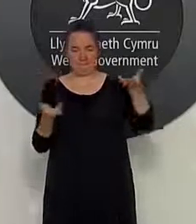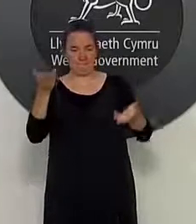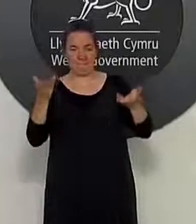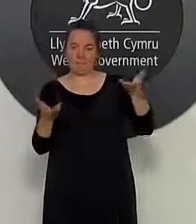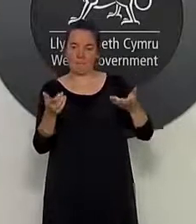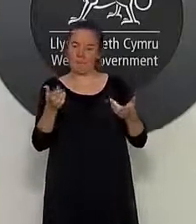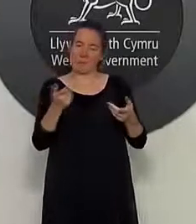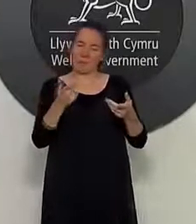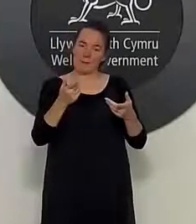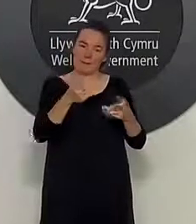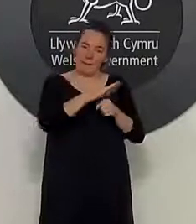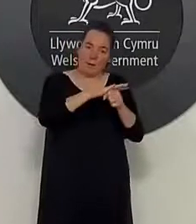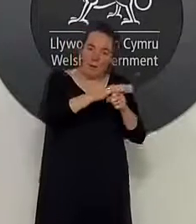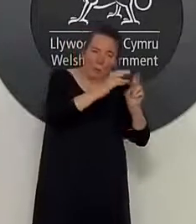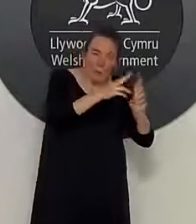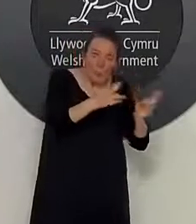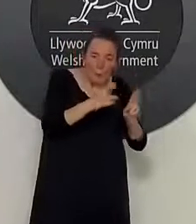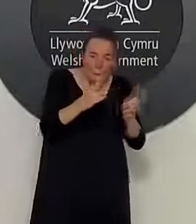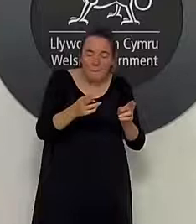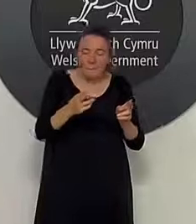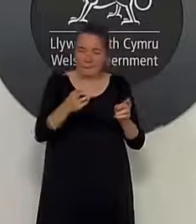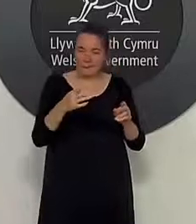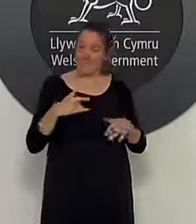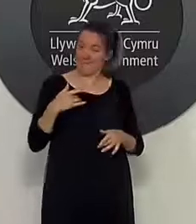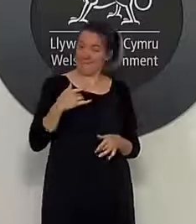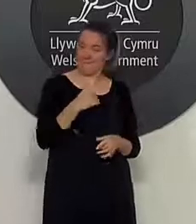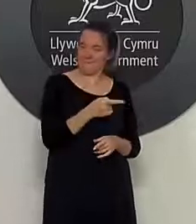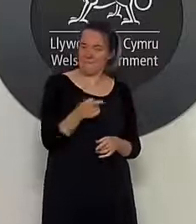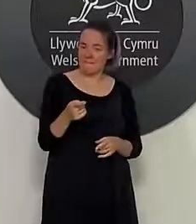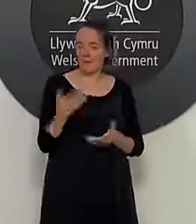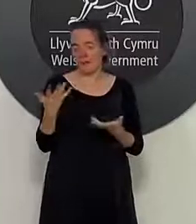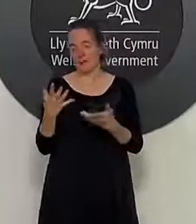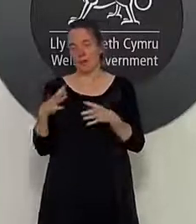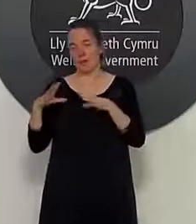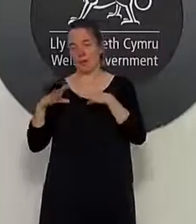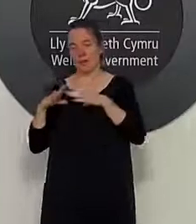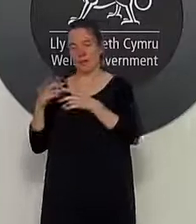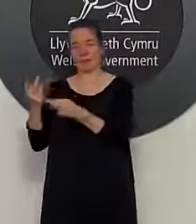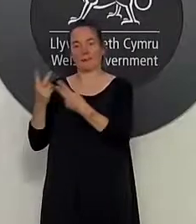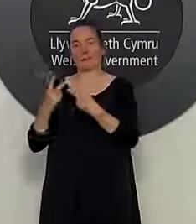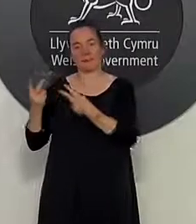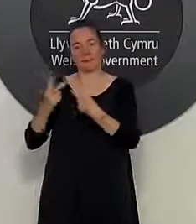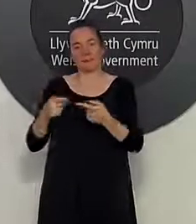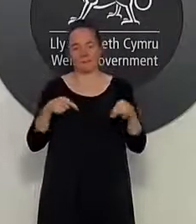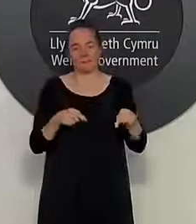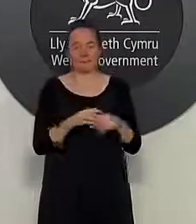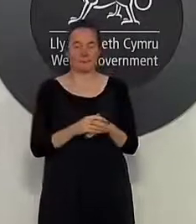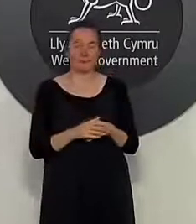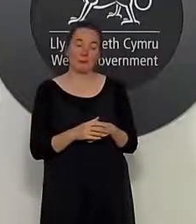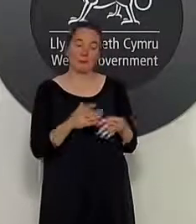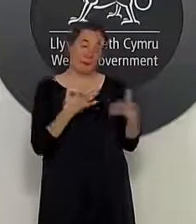in local communities. But we also want to do more to help local people